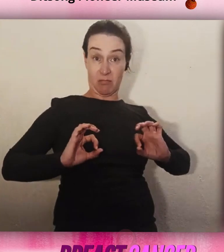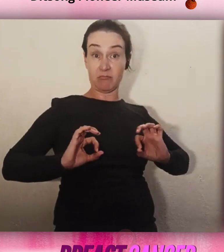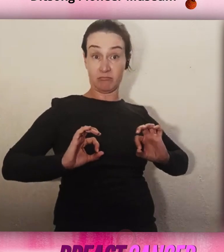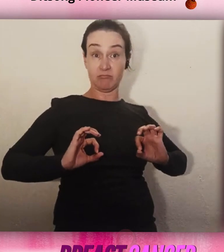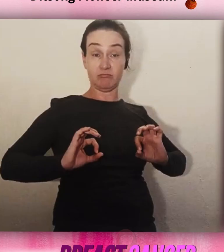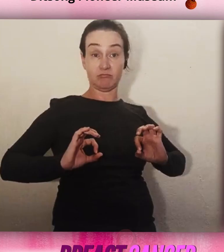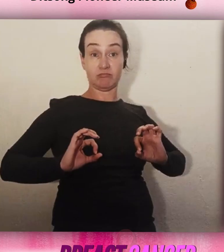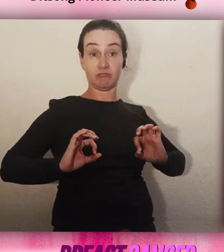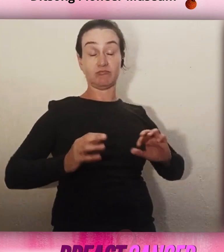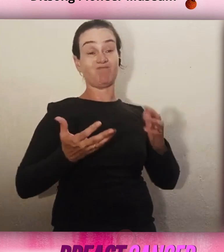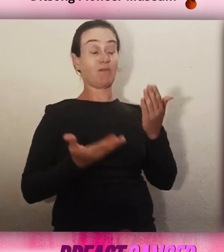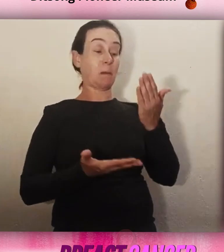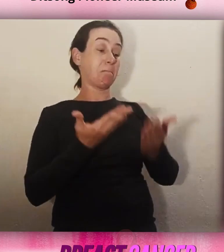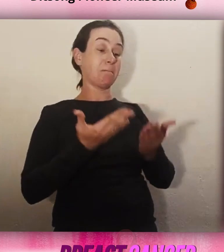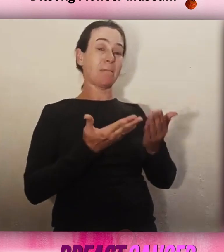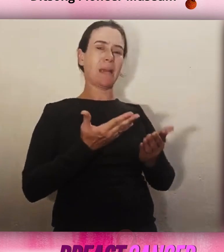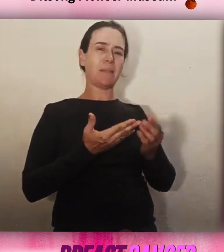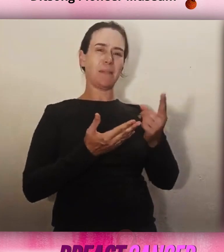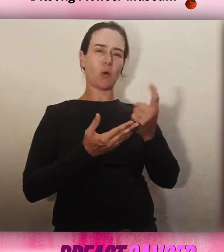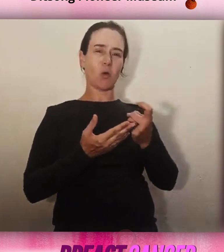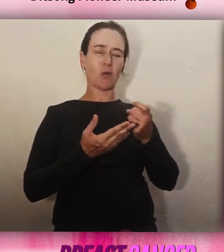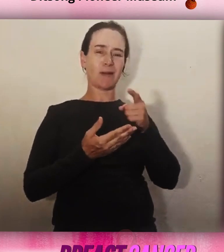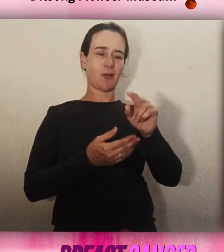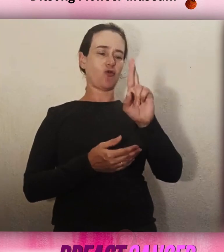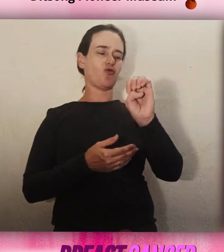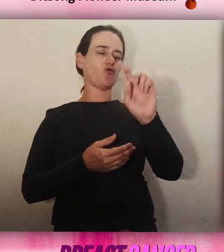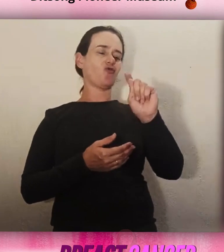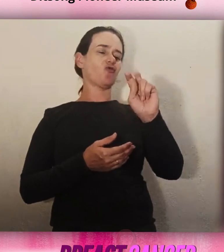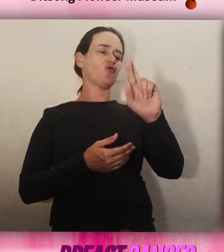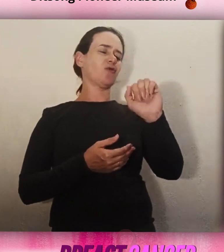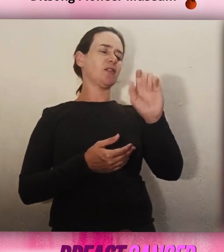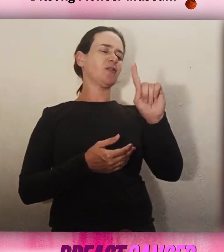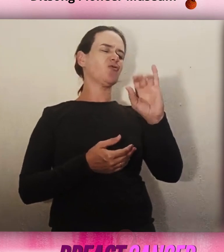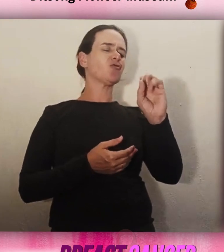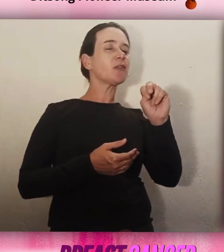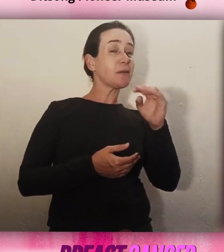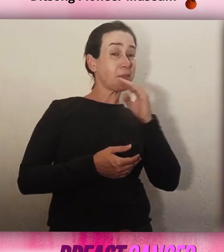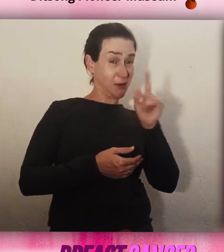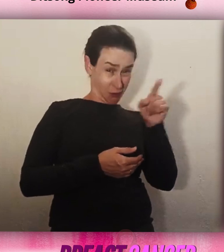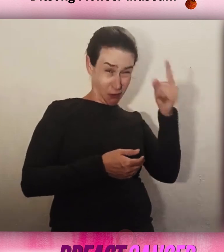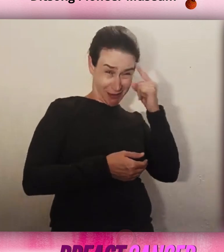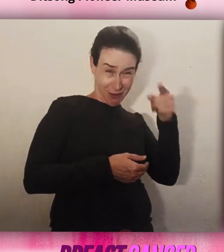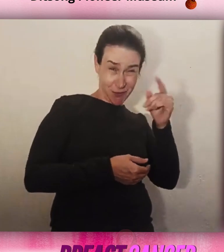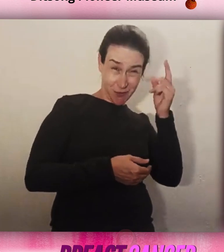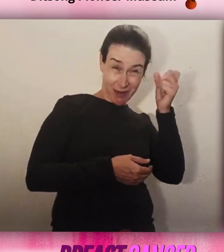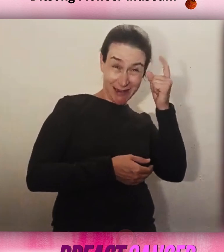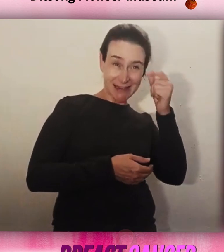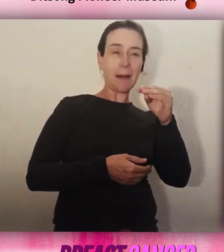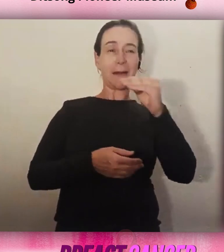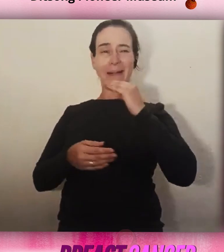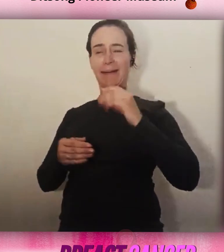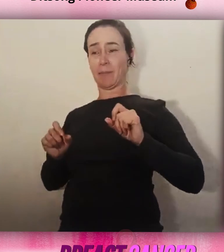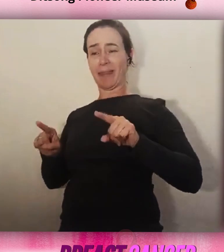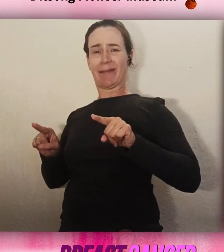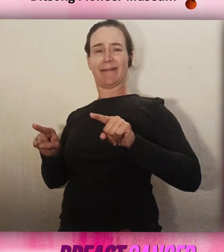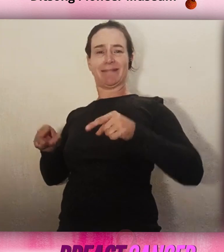abnormalities in the nipple. Huh. You might have what we call a nipple retraction. A nipple retraction is when, do you want to guess